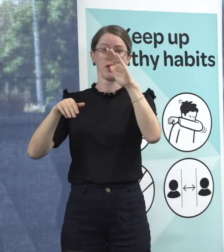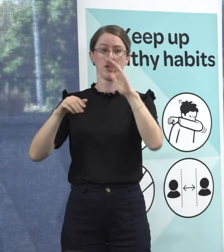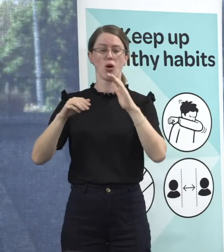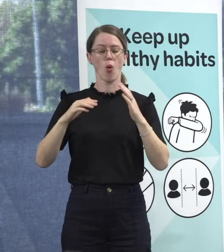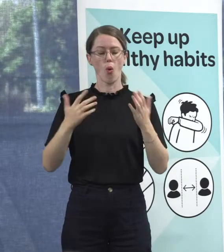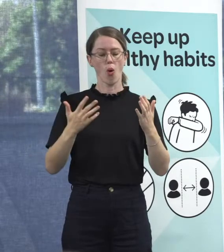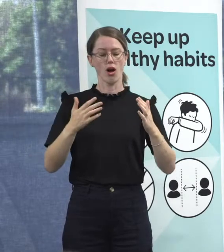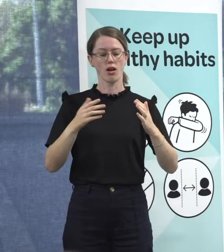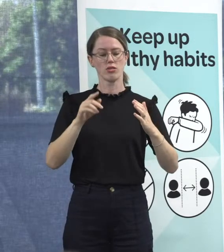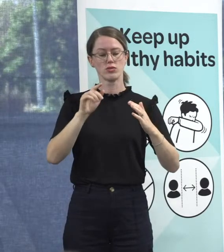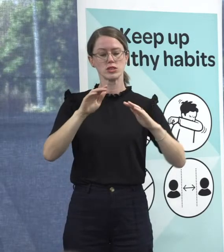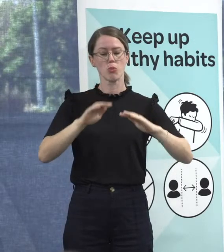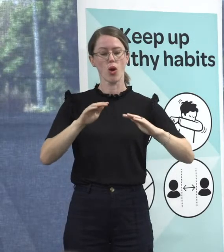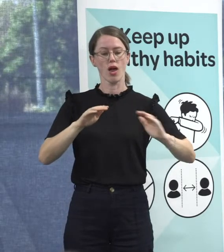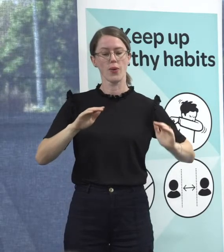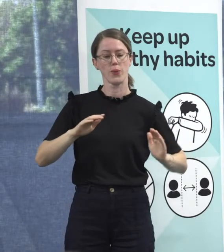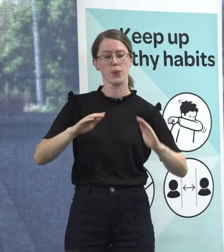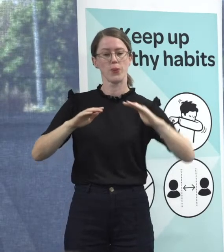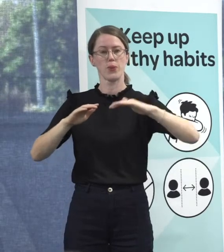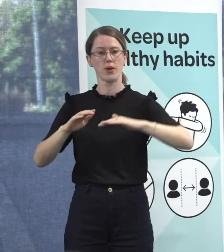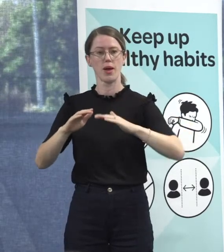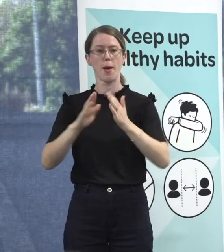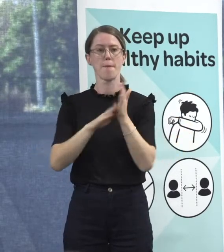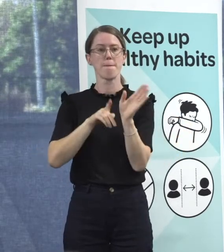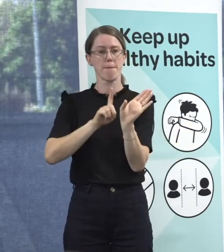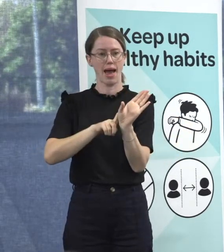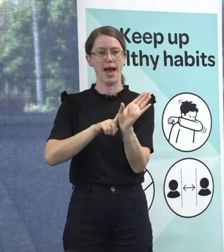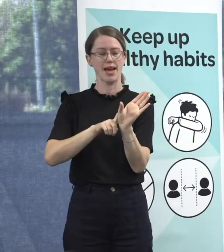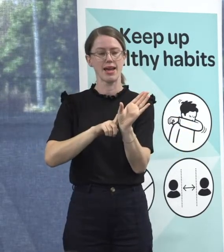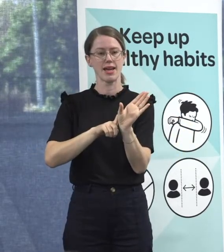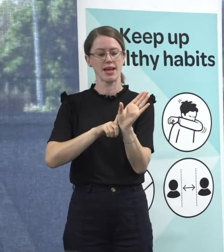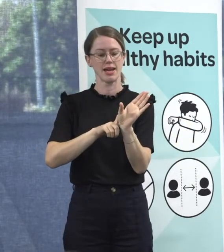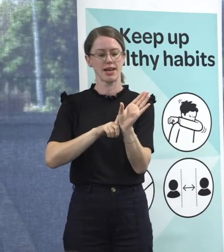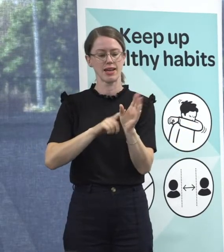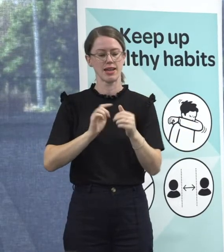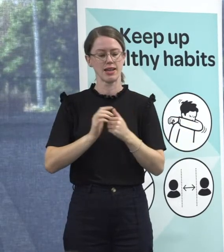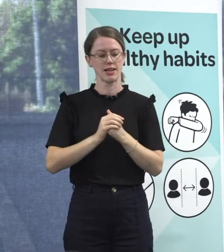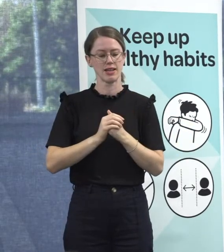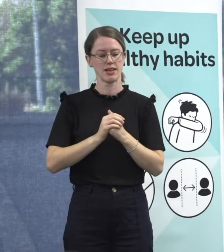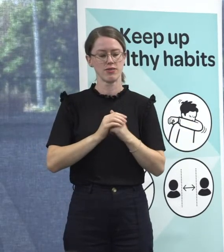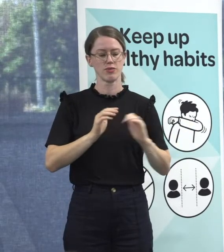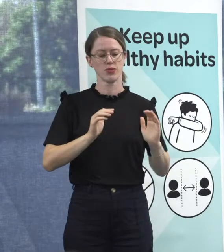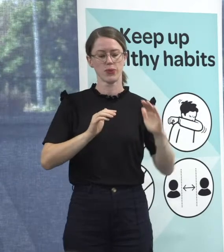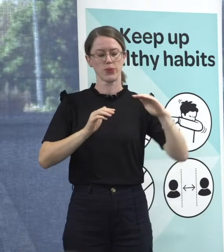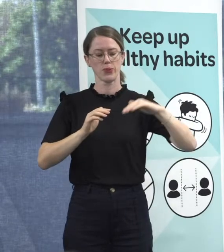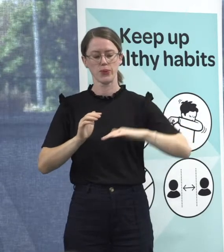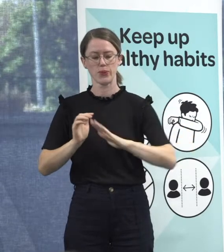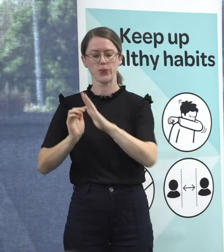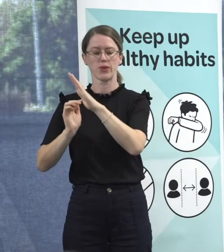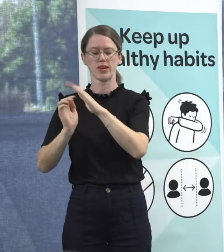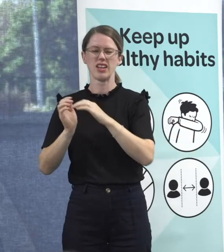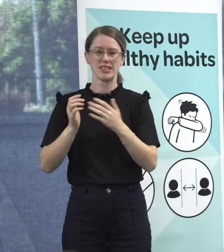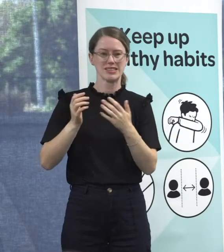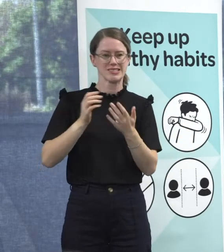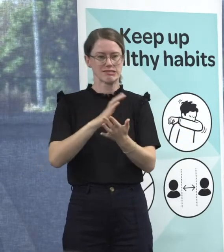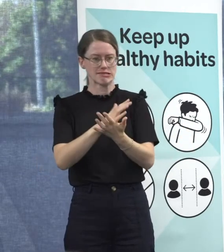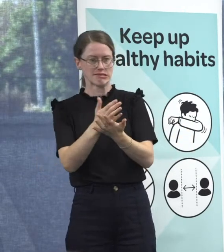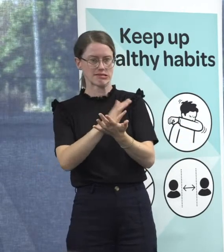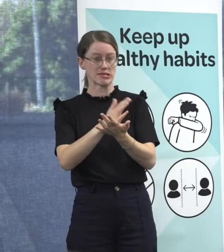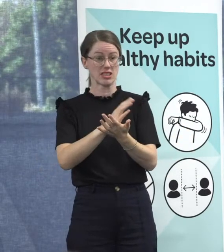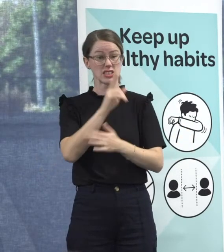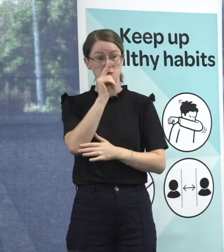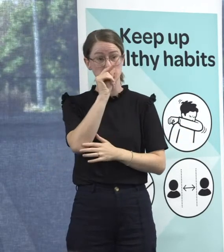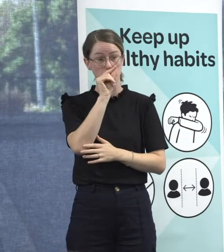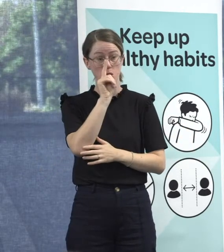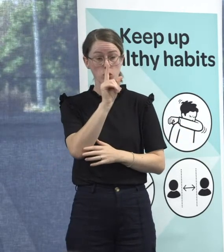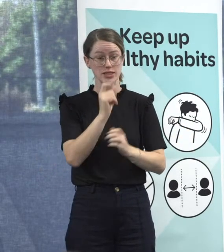smaller surge during May and then dropping down again before that peak. It's too early to say, but this might be what